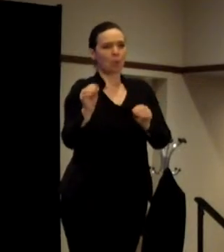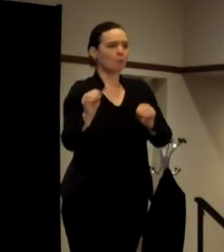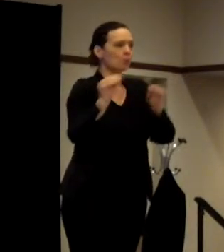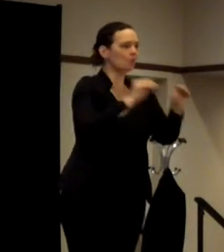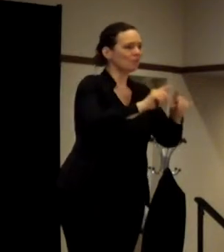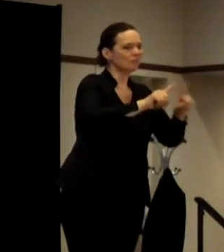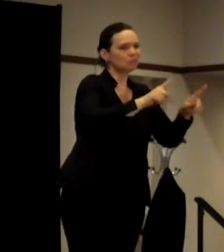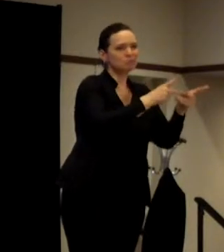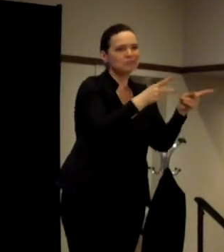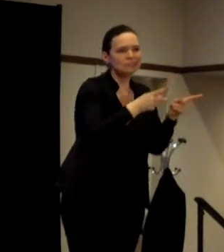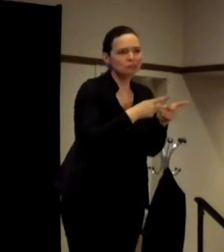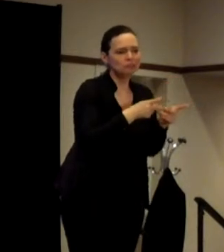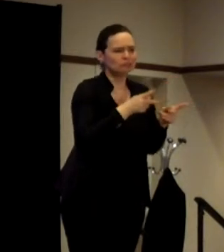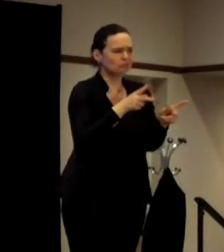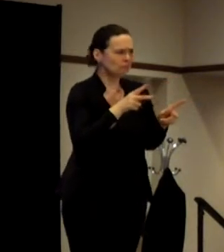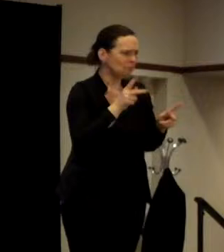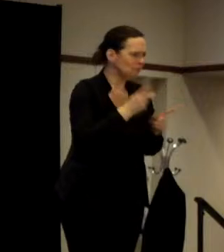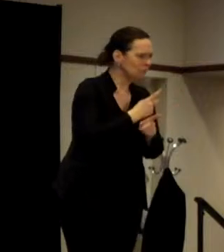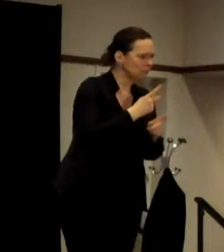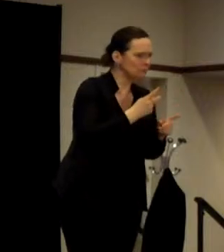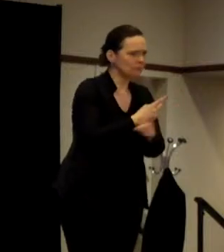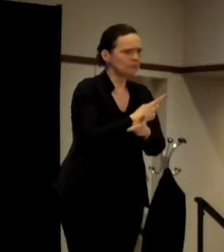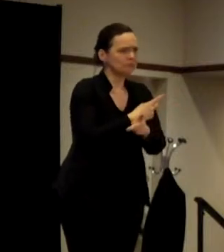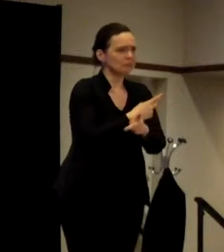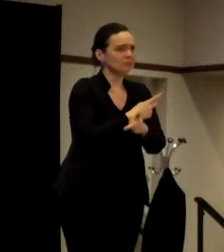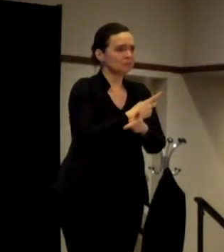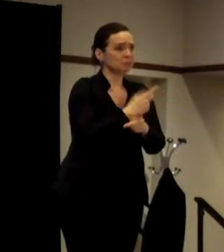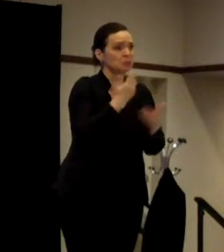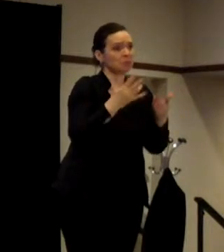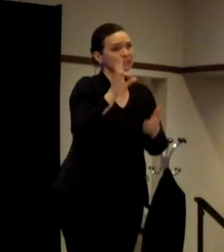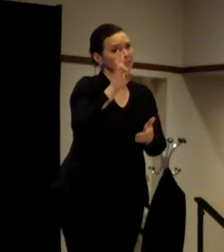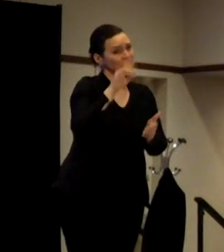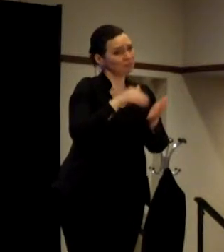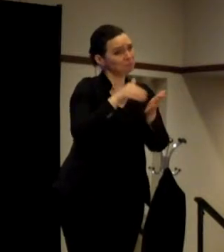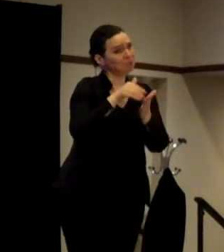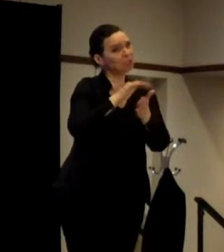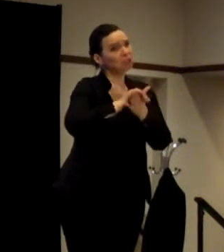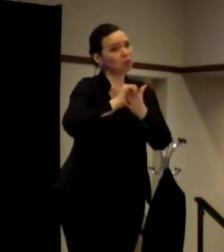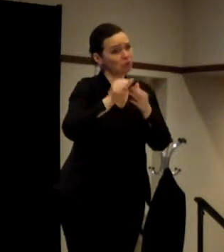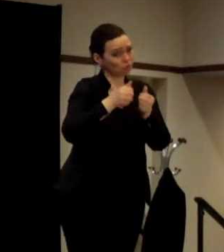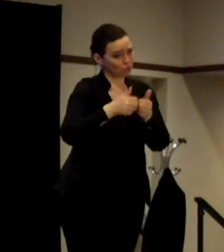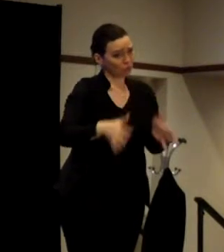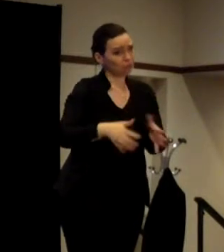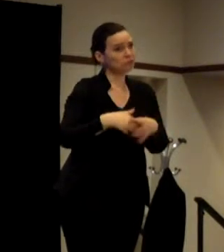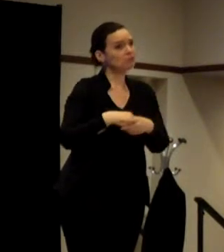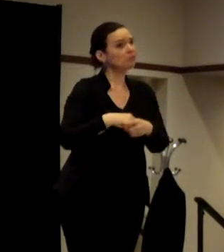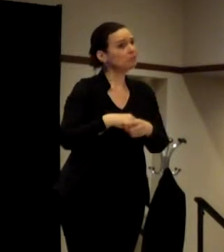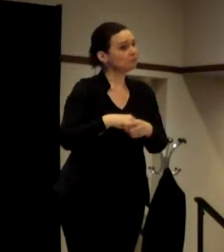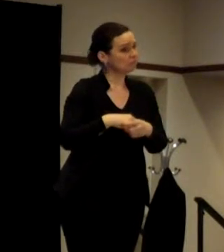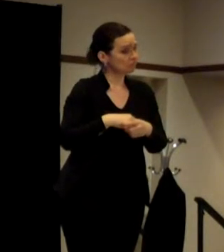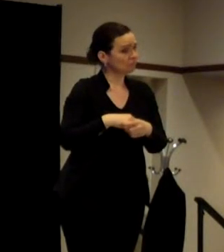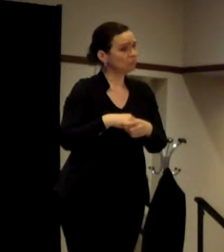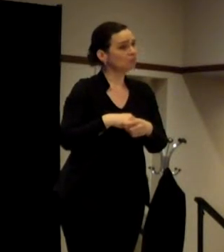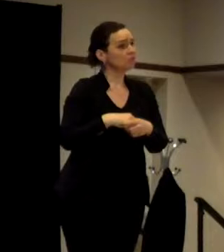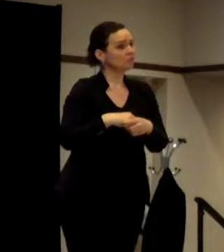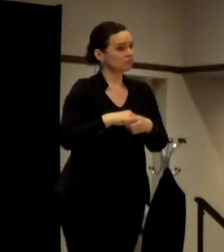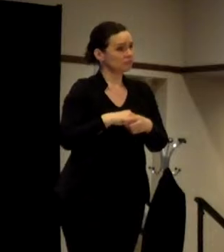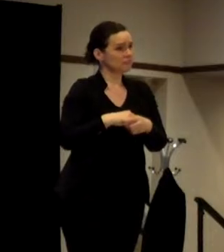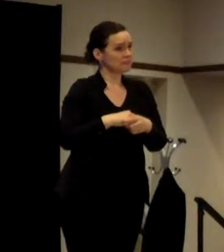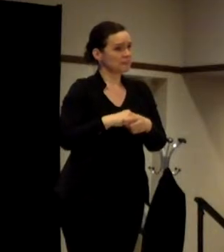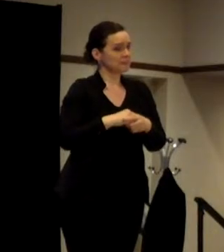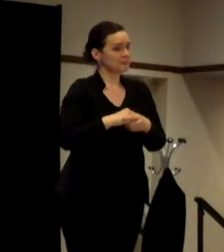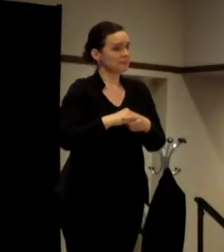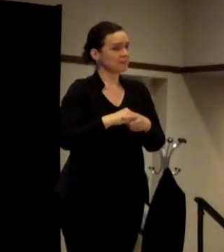million, from FEMA reimbursed requests. So again, that went into this year too.